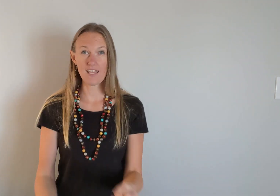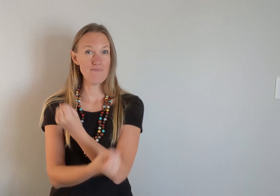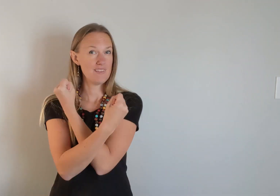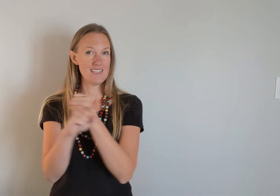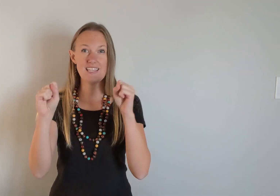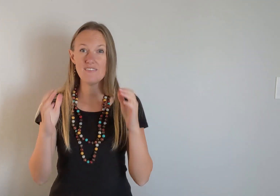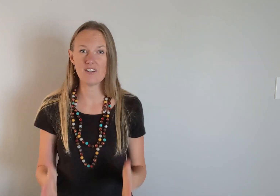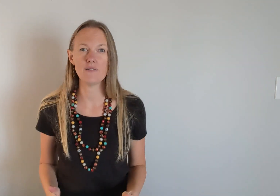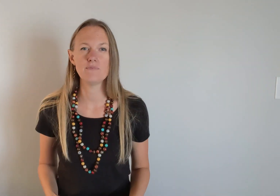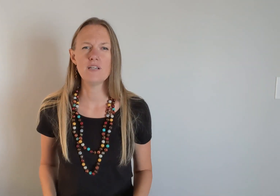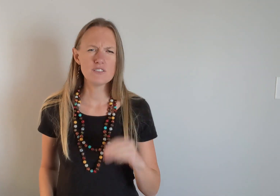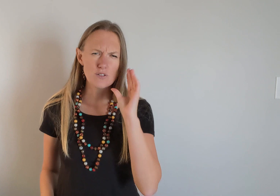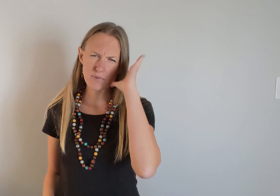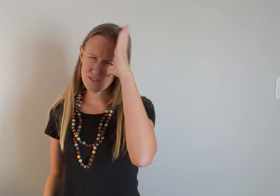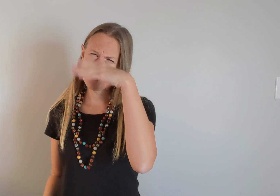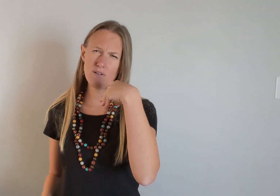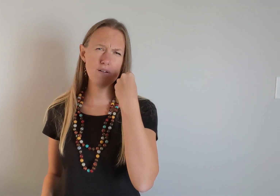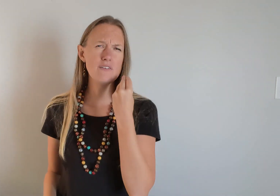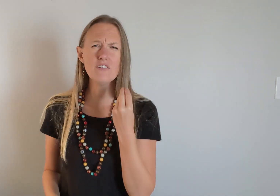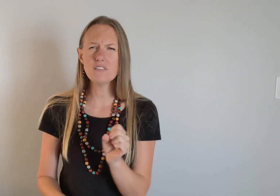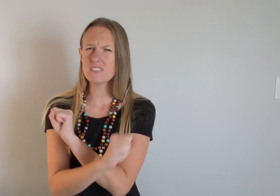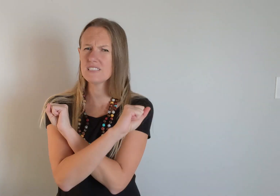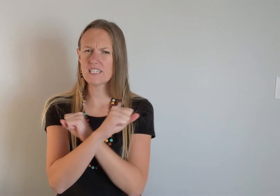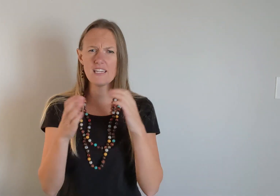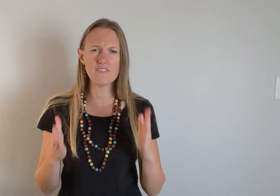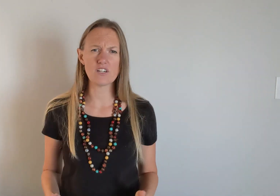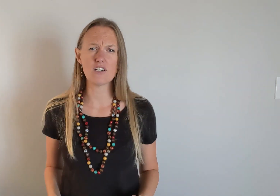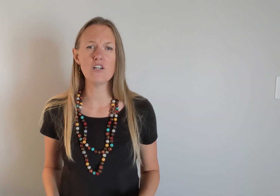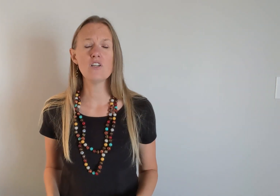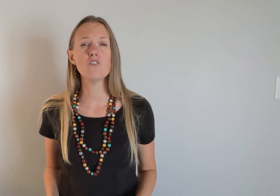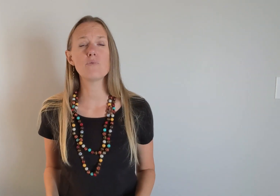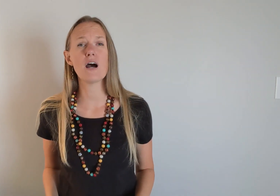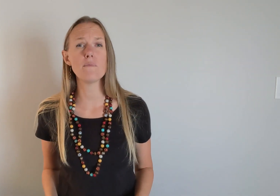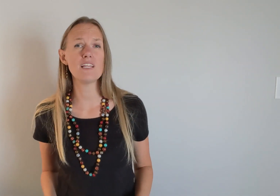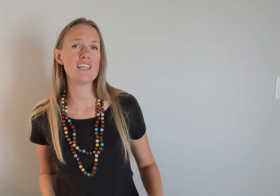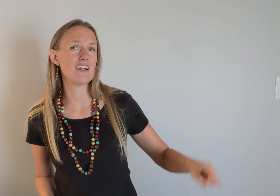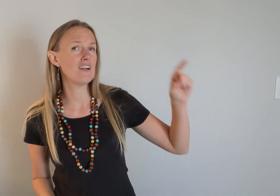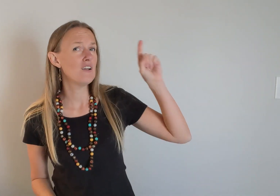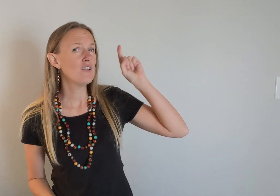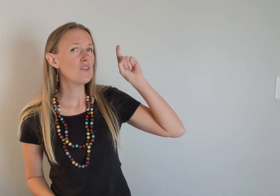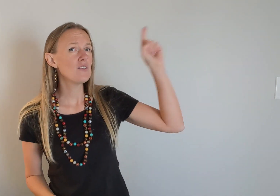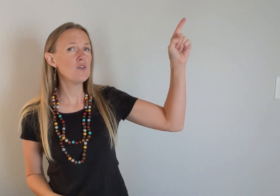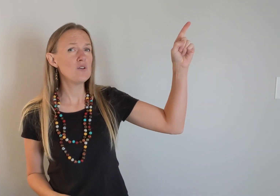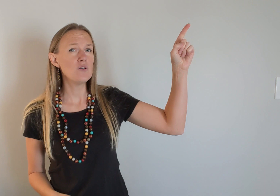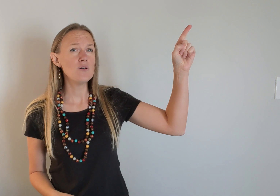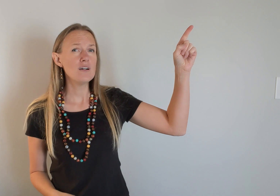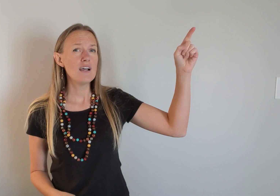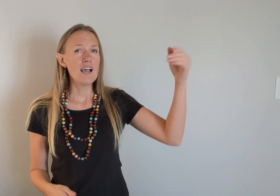okay? Savior. So beautiful Savior, you brought me near. You